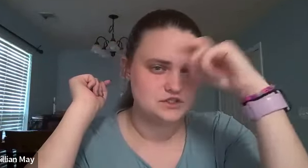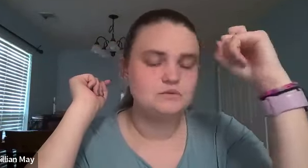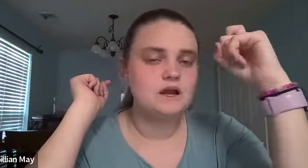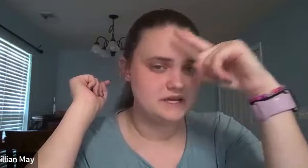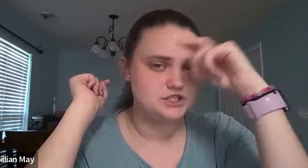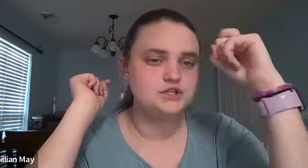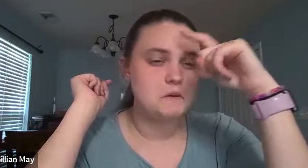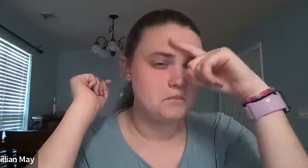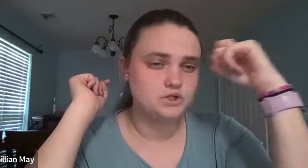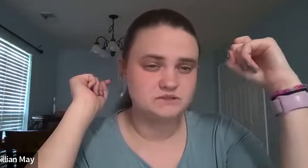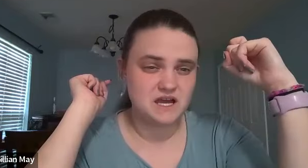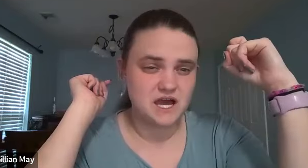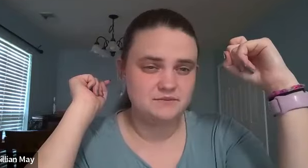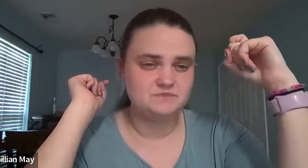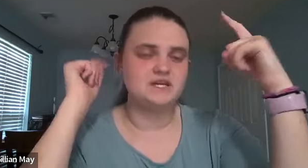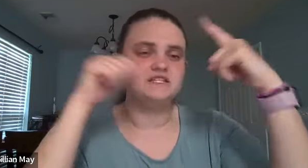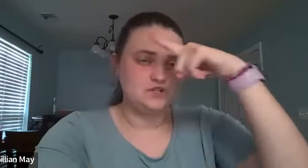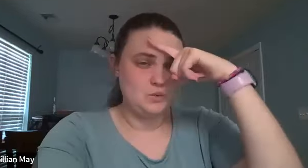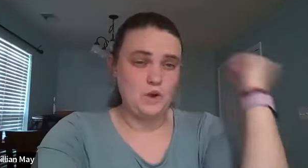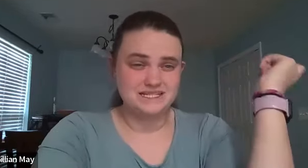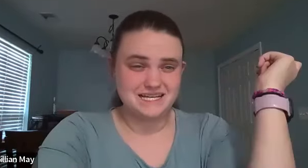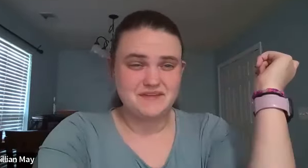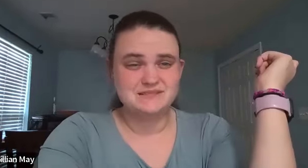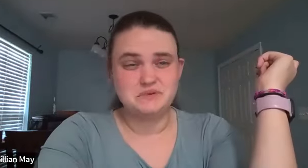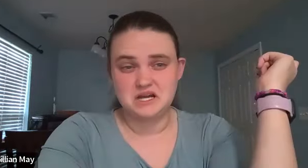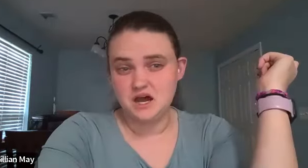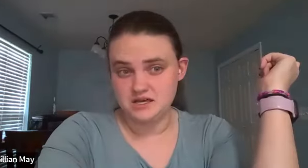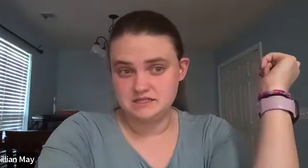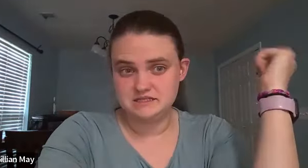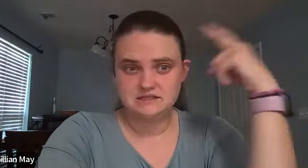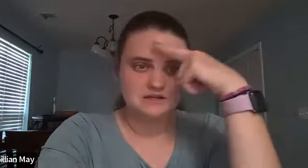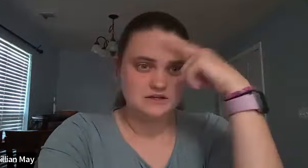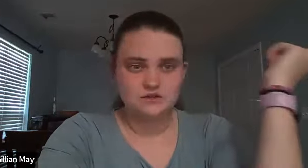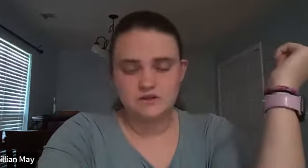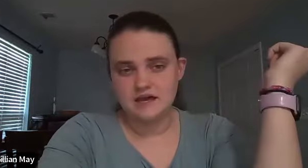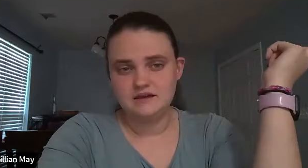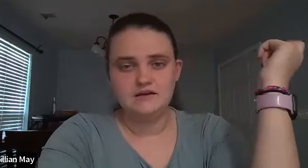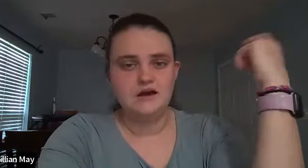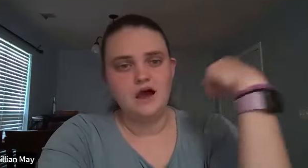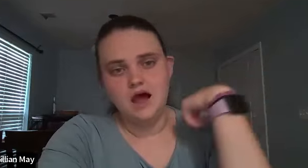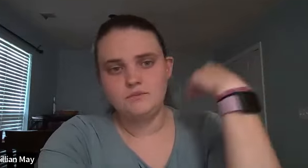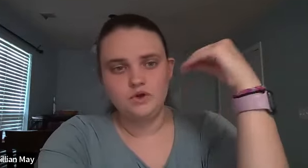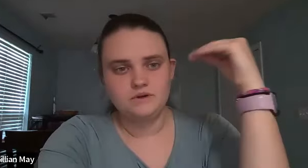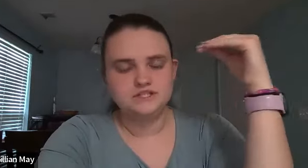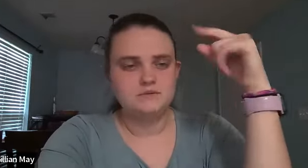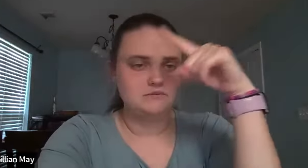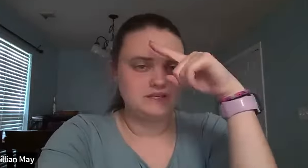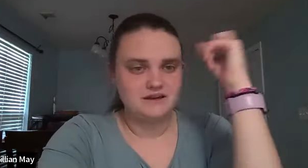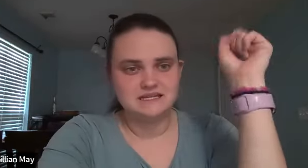you want to make sure you do it multiple times, because if you do one time, that's because. So like, I'm going shopping because I